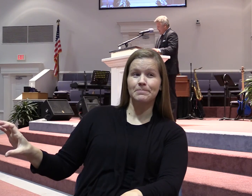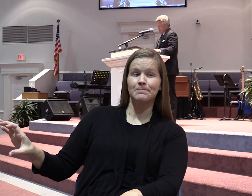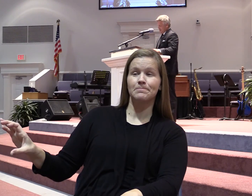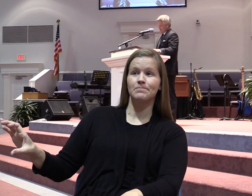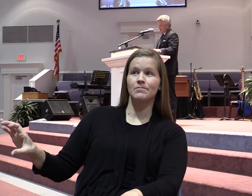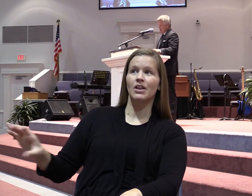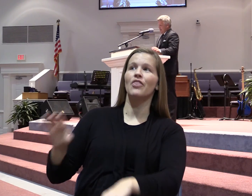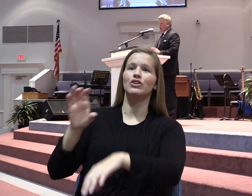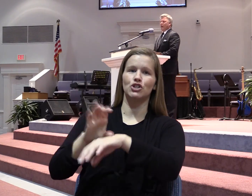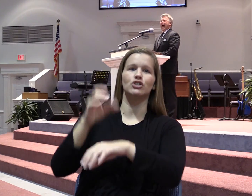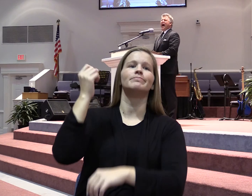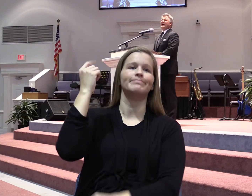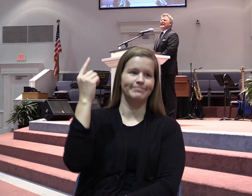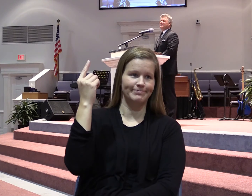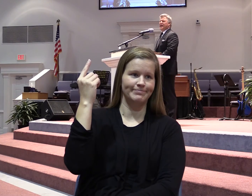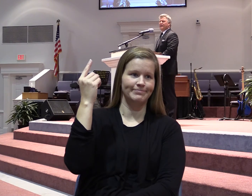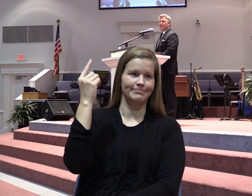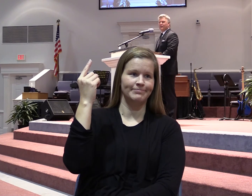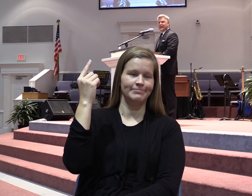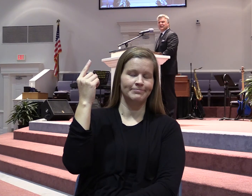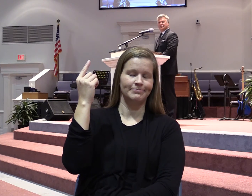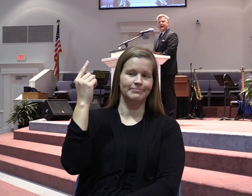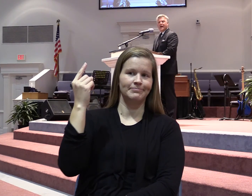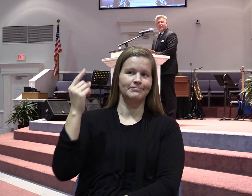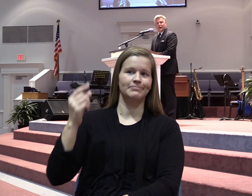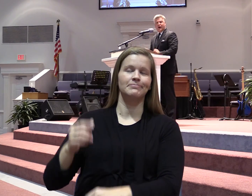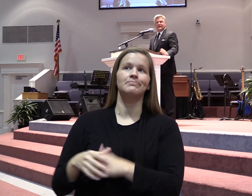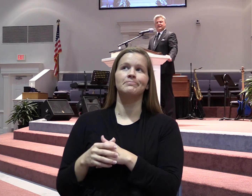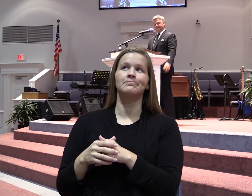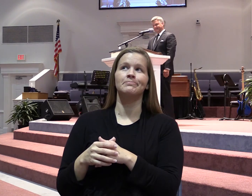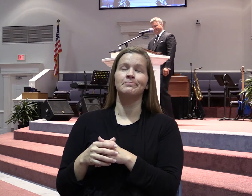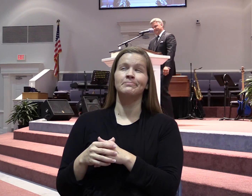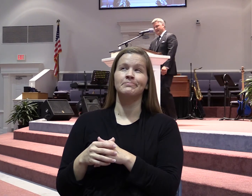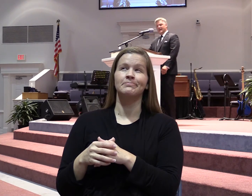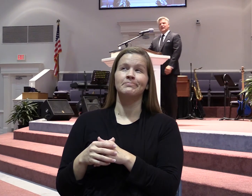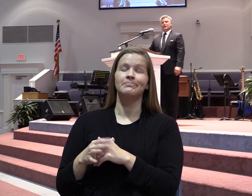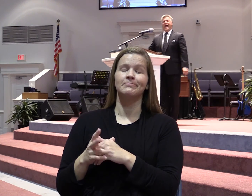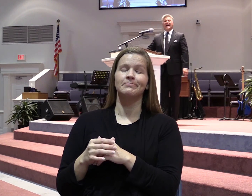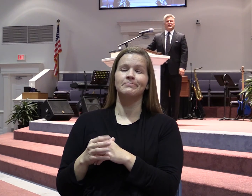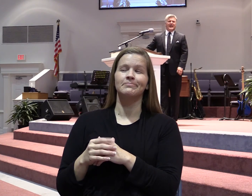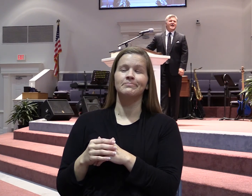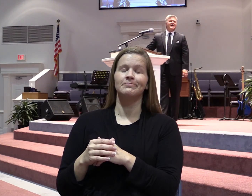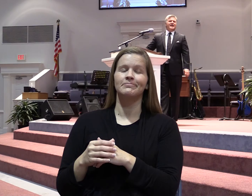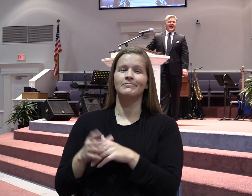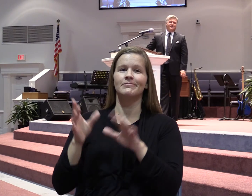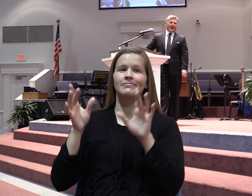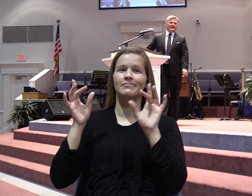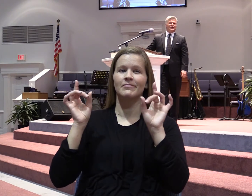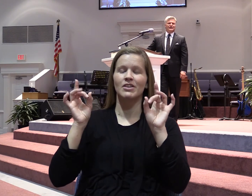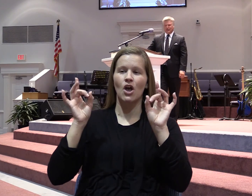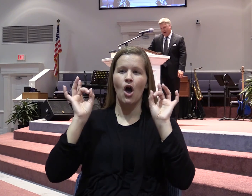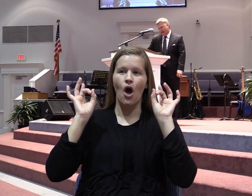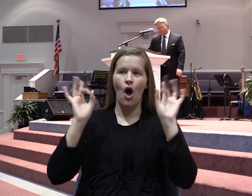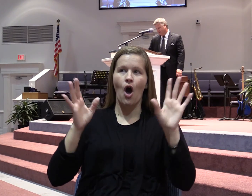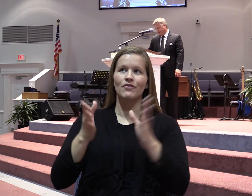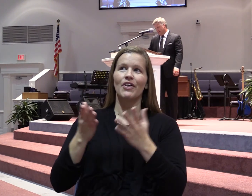the church. The crown has been reached by way of the cross. Tragedy gave place